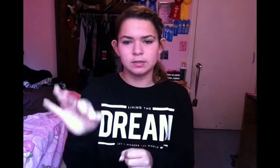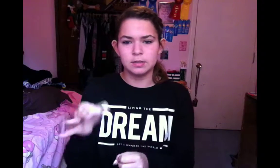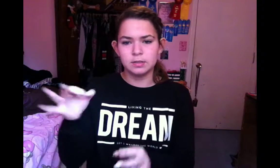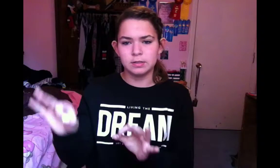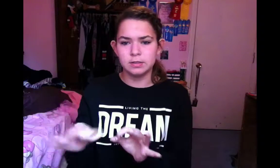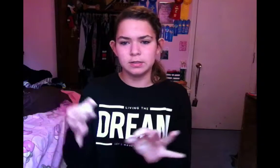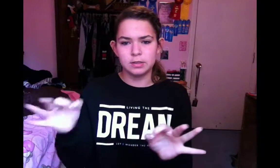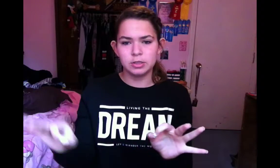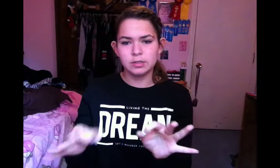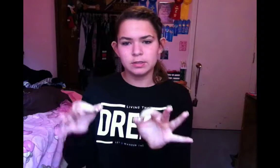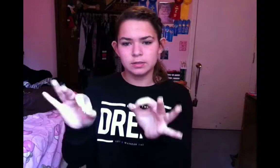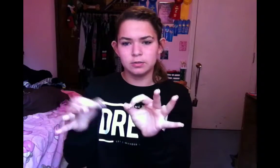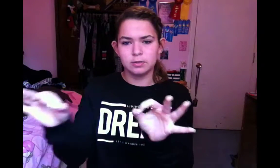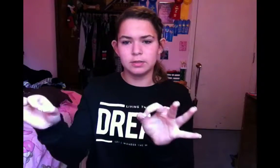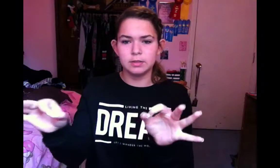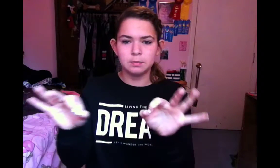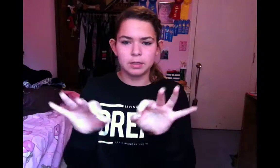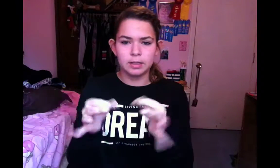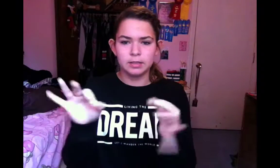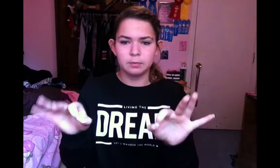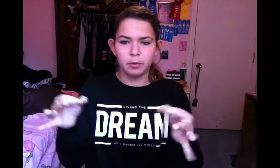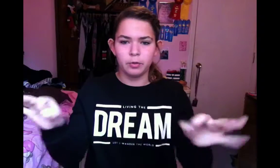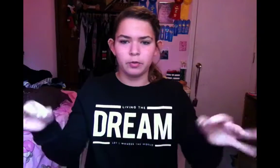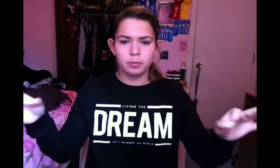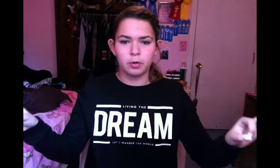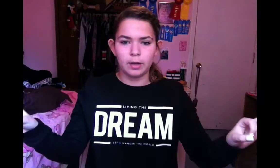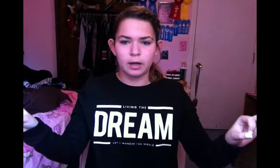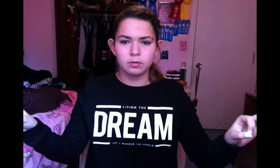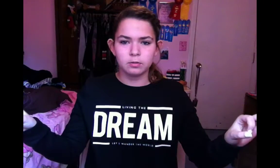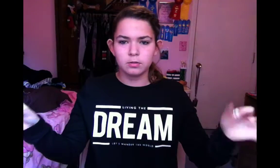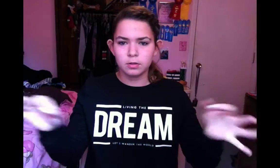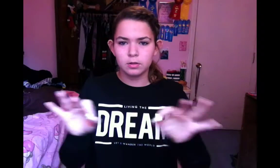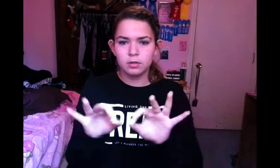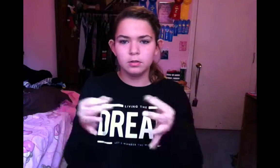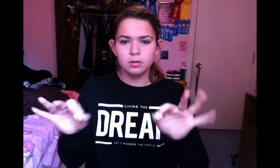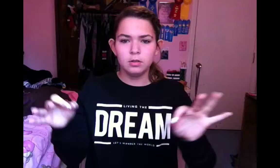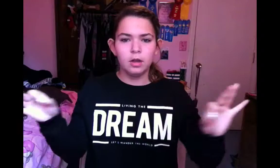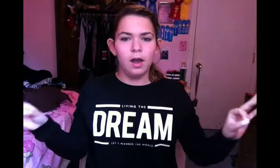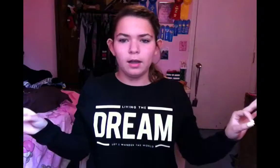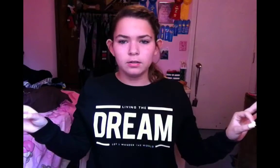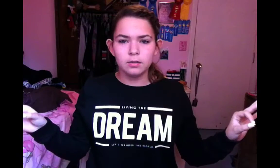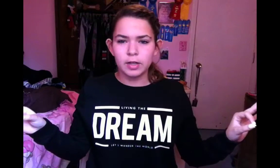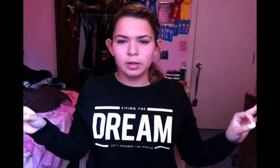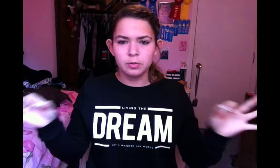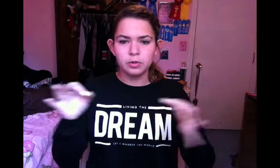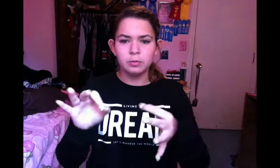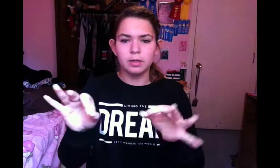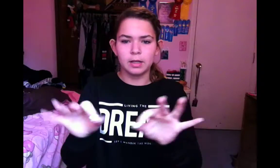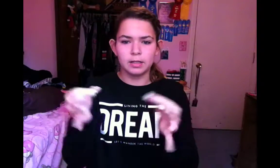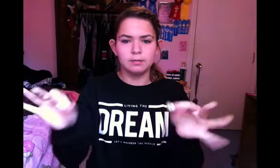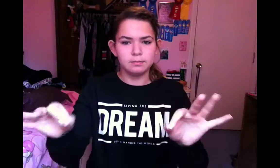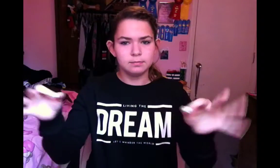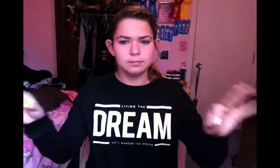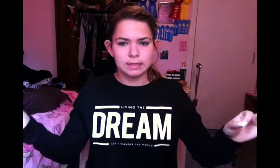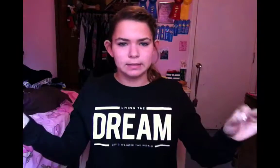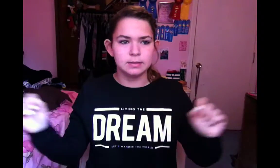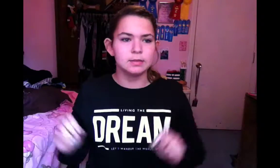is stitches. Like you go like this. But like it's both alone going out. I don't know if that helps you. But like. Sentence.